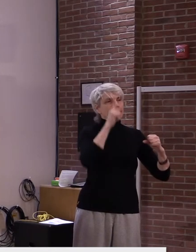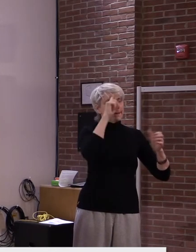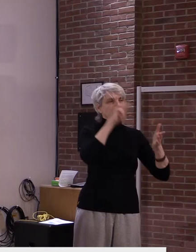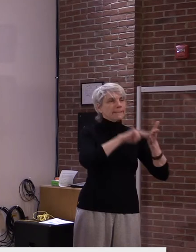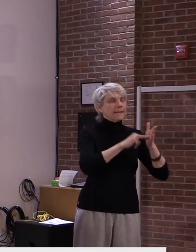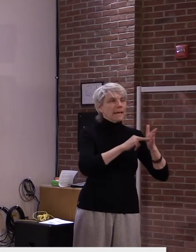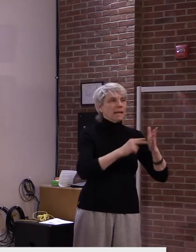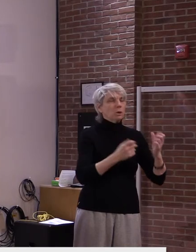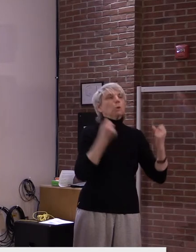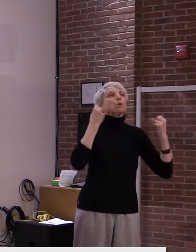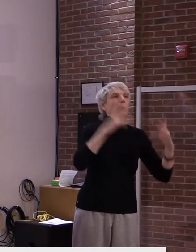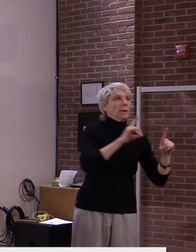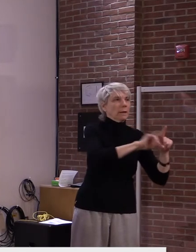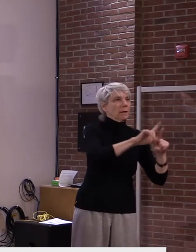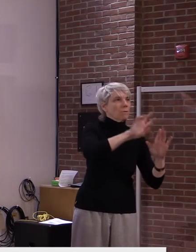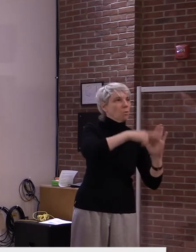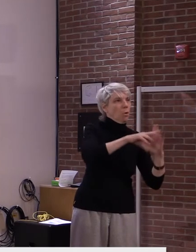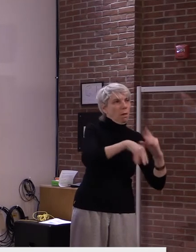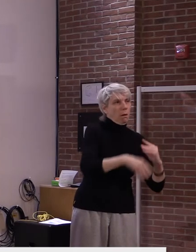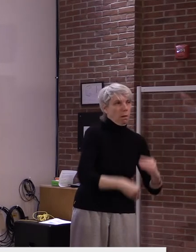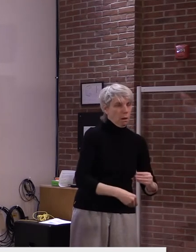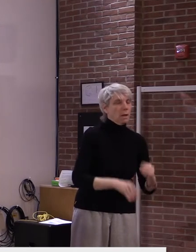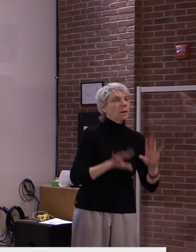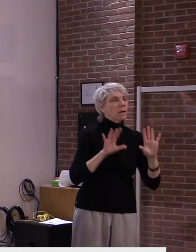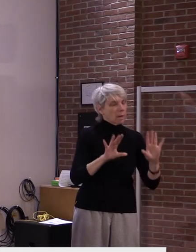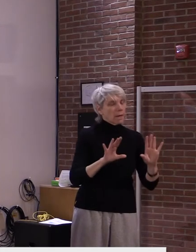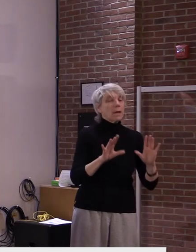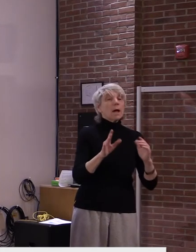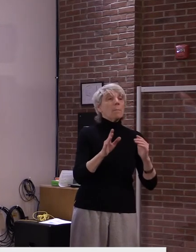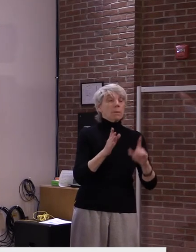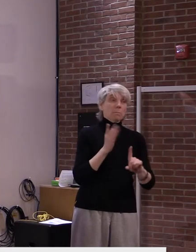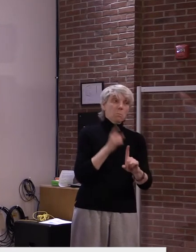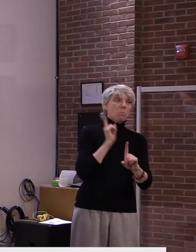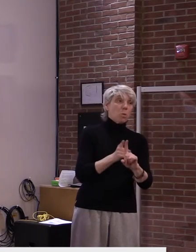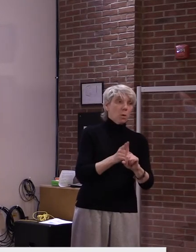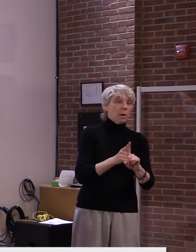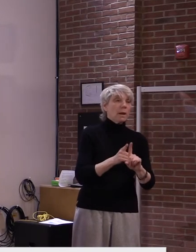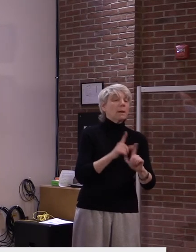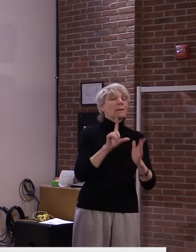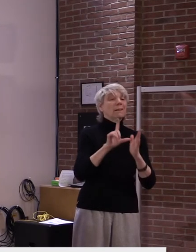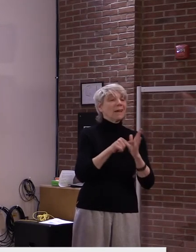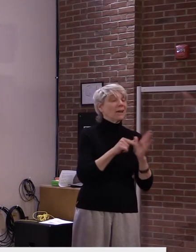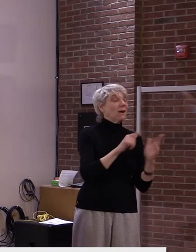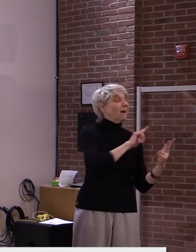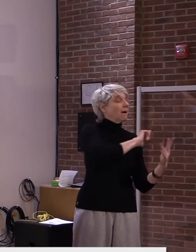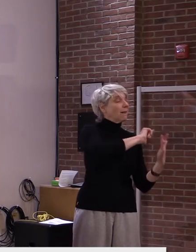we will have to pay more attention to this issue as we start expanding